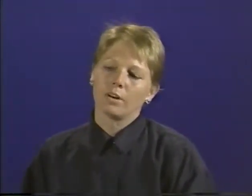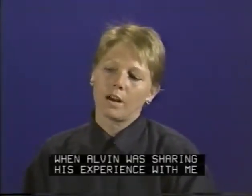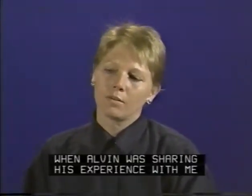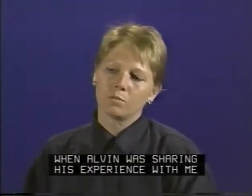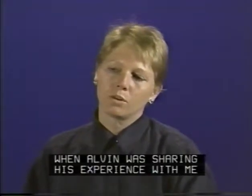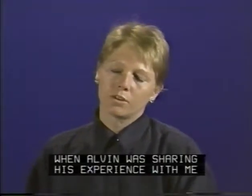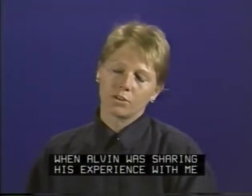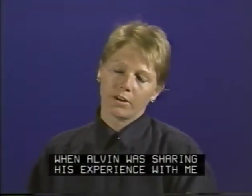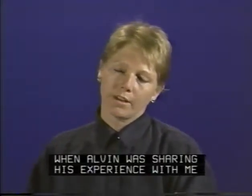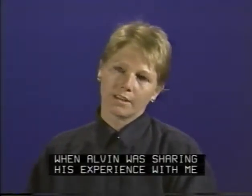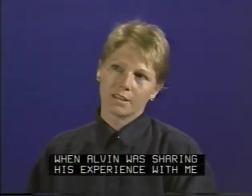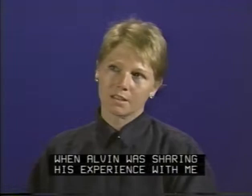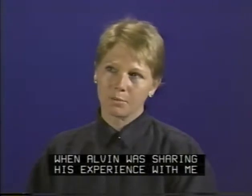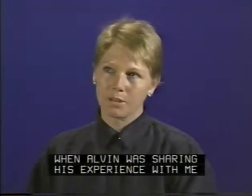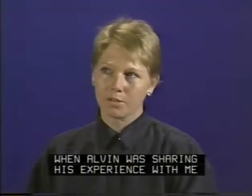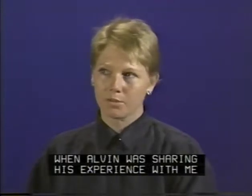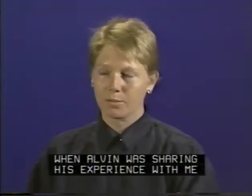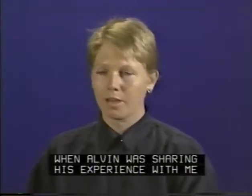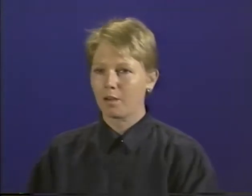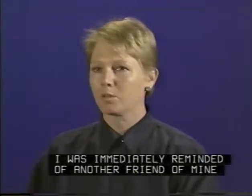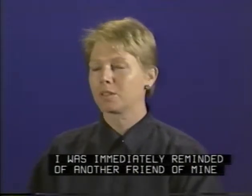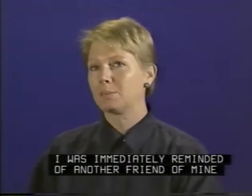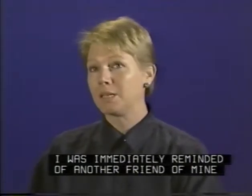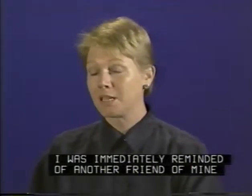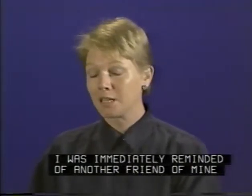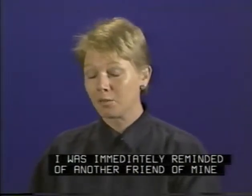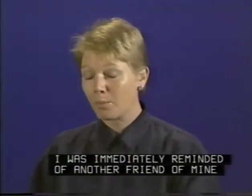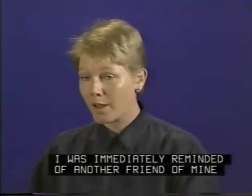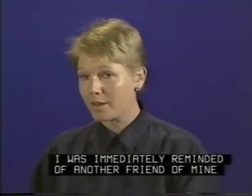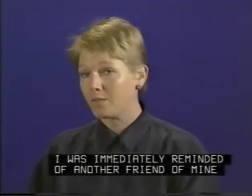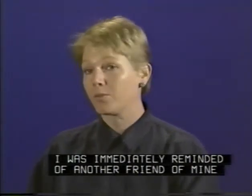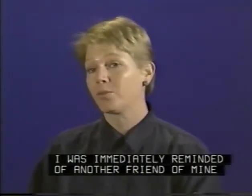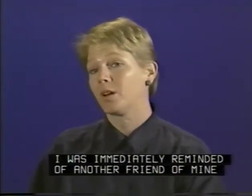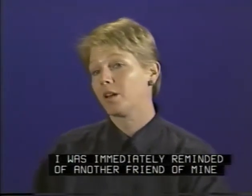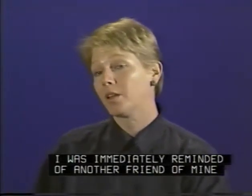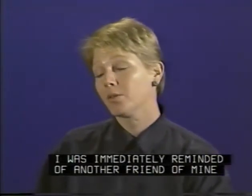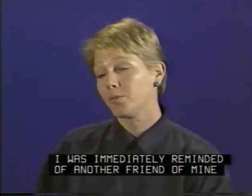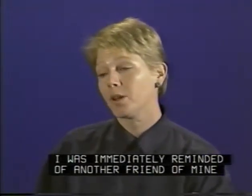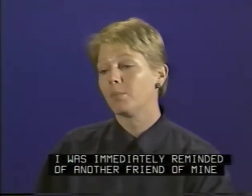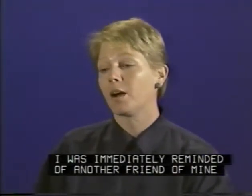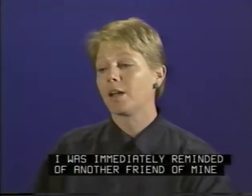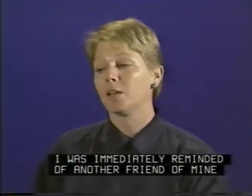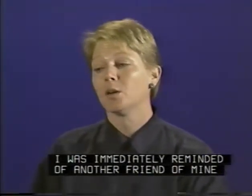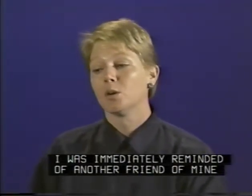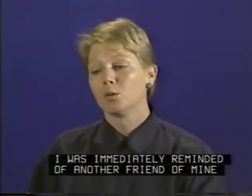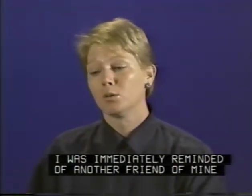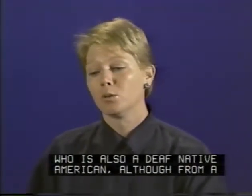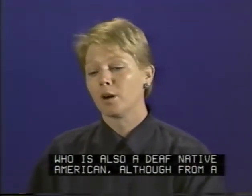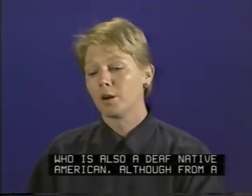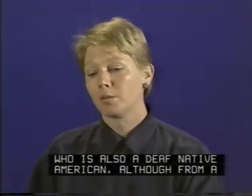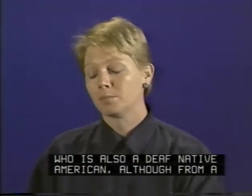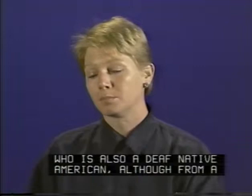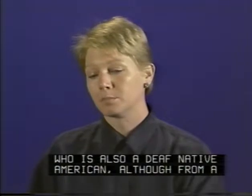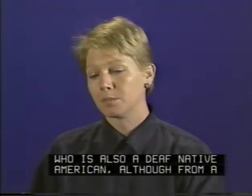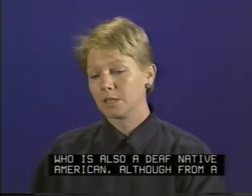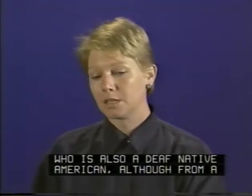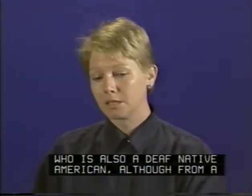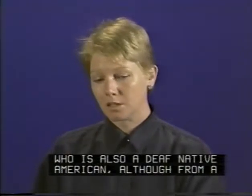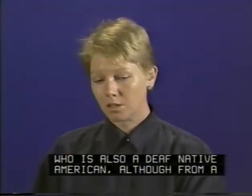When Alvin was sharing his experience with me, I was immediately reminded of another friend of mine who is also